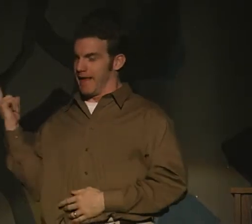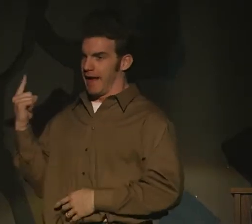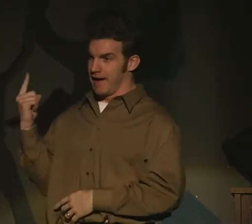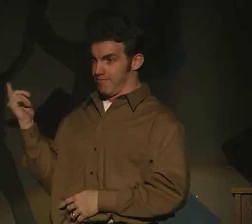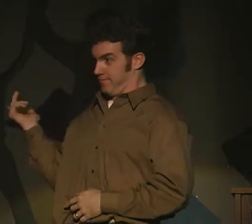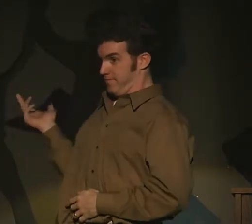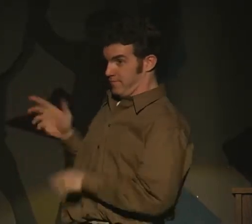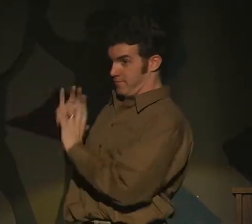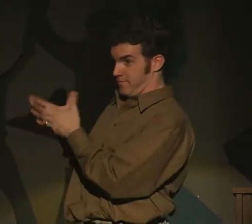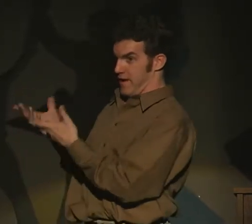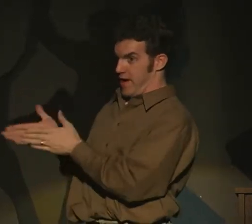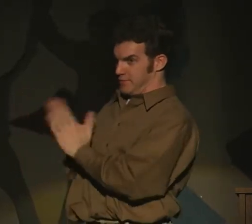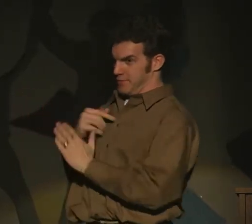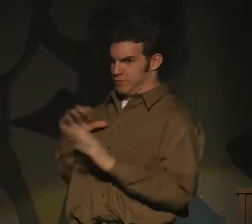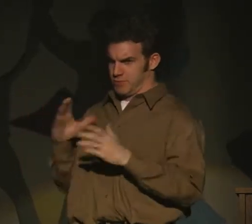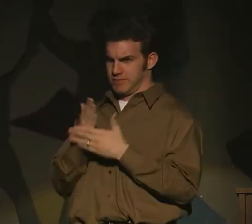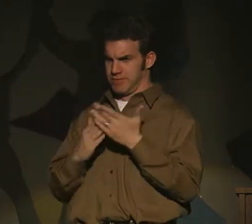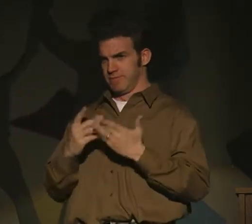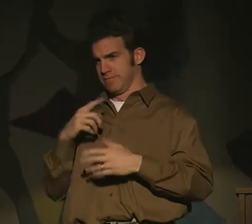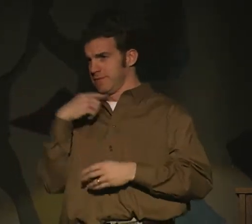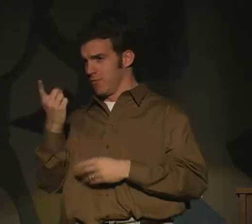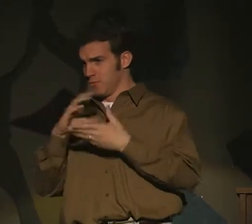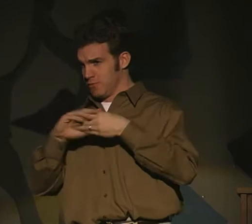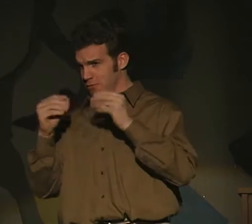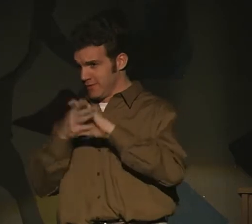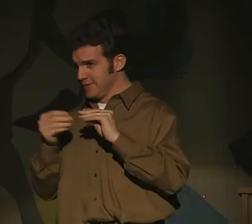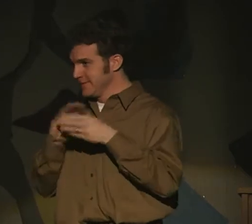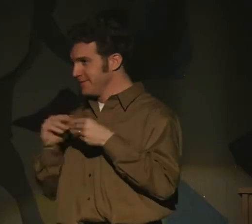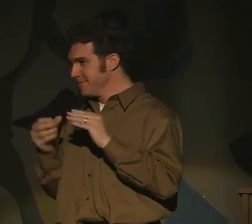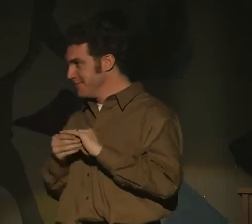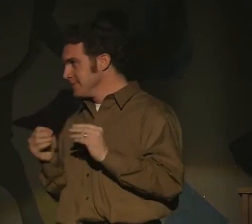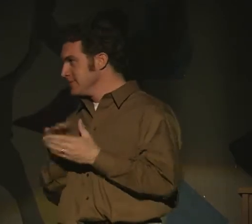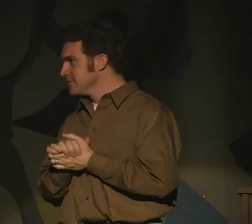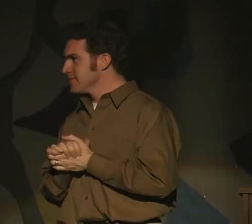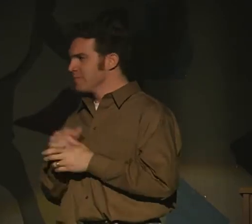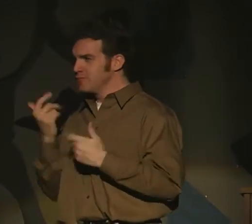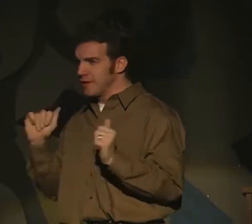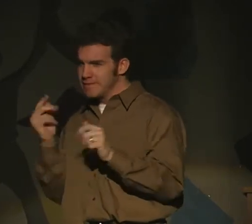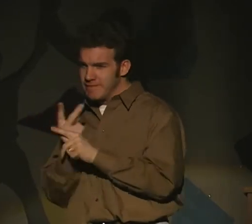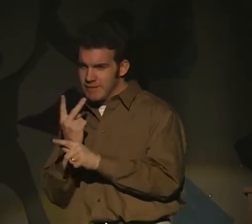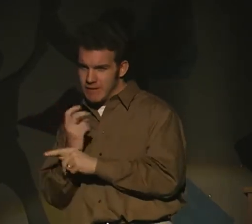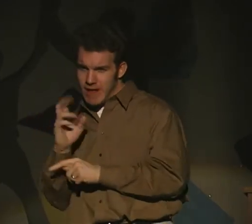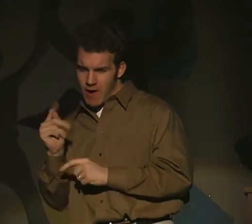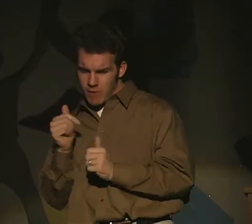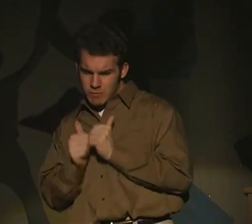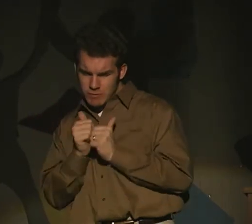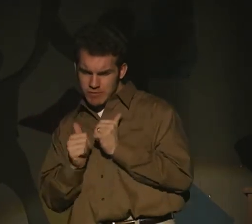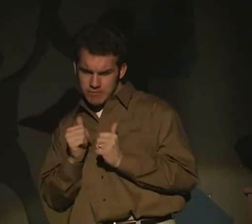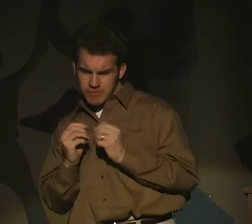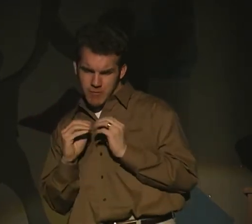Okay, okay. Well, the group asked me to tell you a story. And so I've been trying to figure